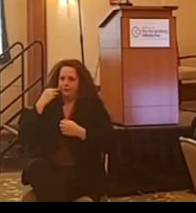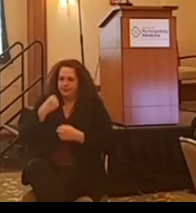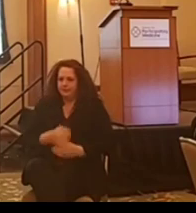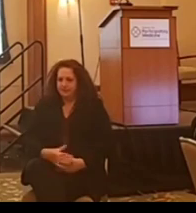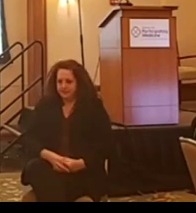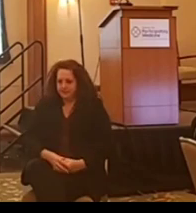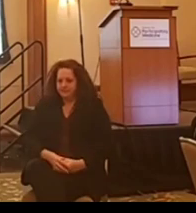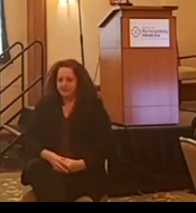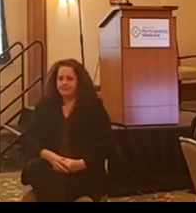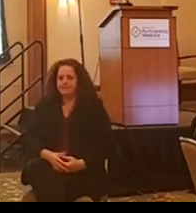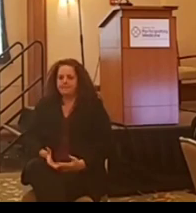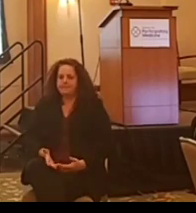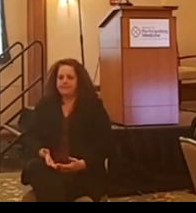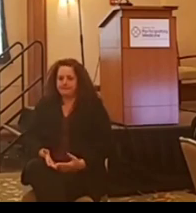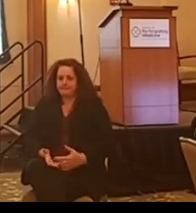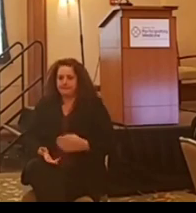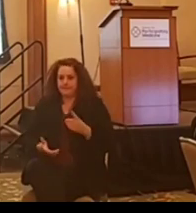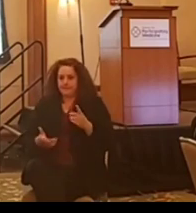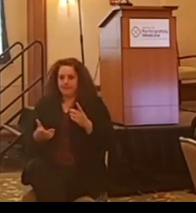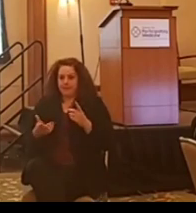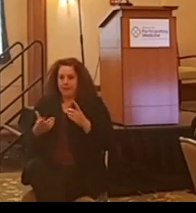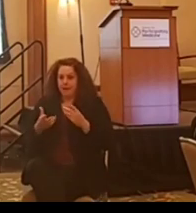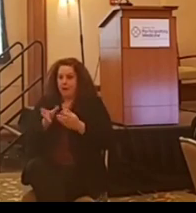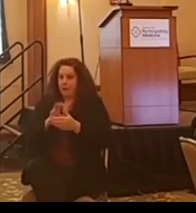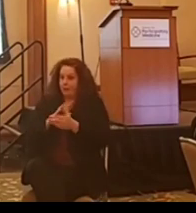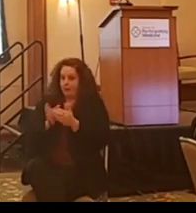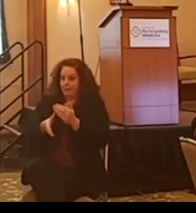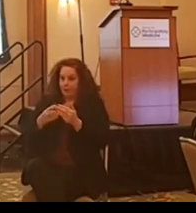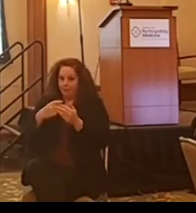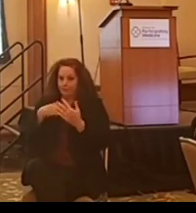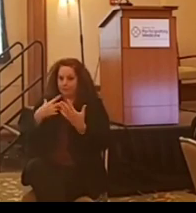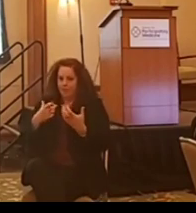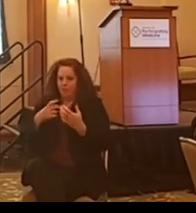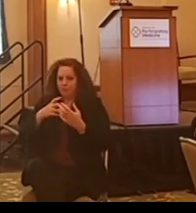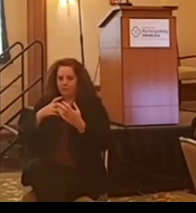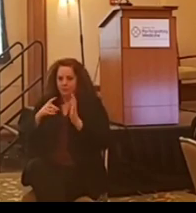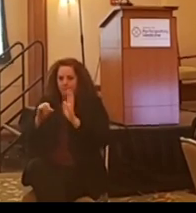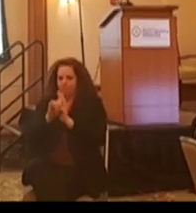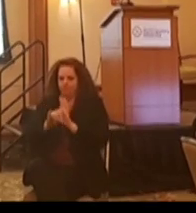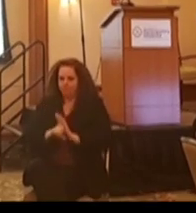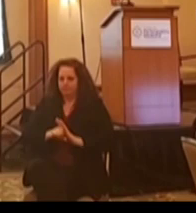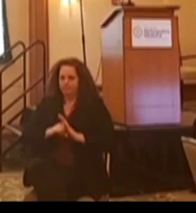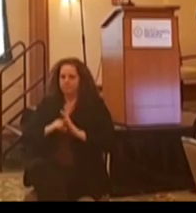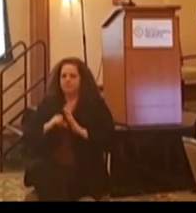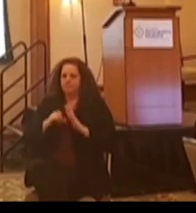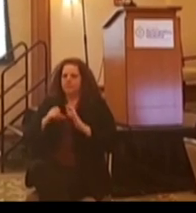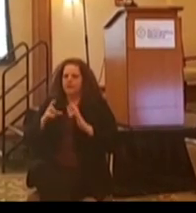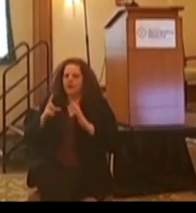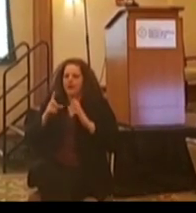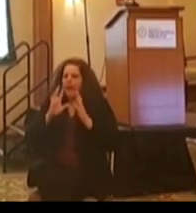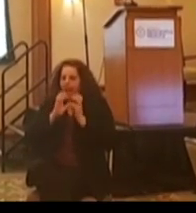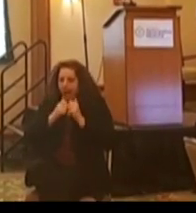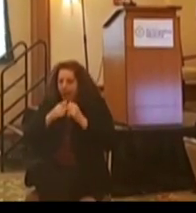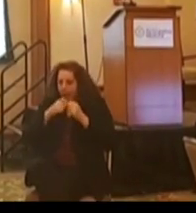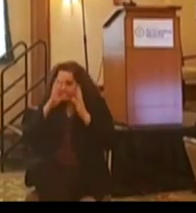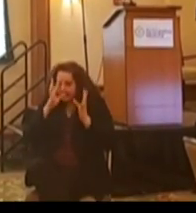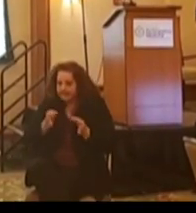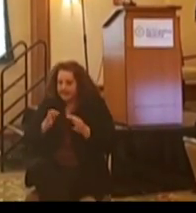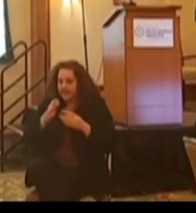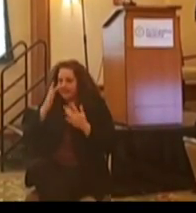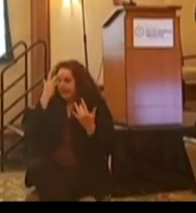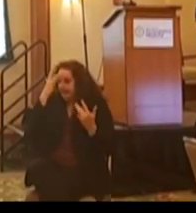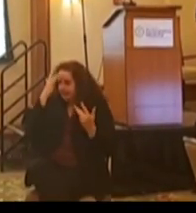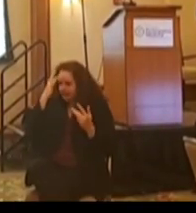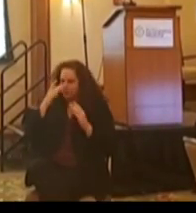the solutions that they're looking to identify are those which make intellectual, practical, and emotional sense. Intellectual